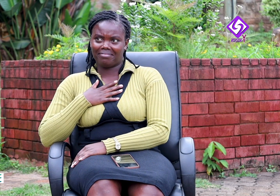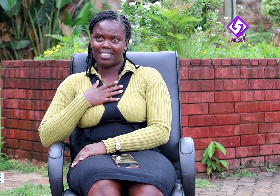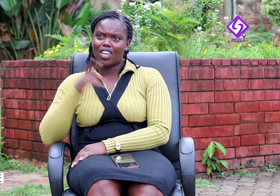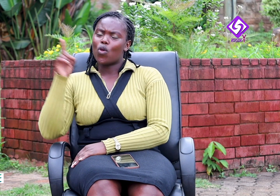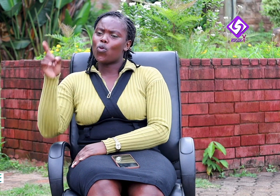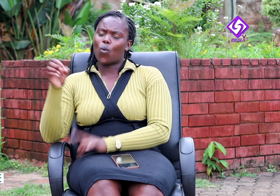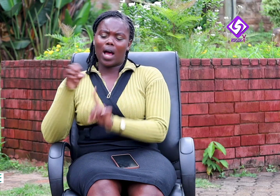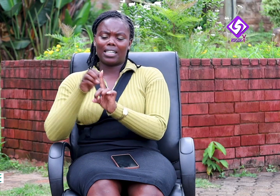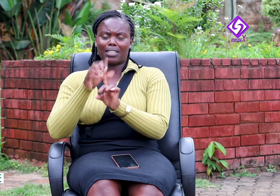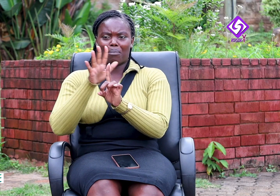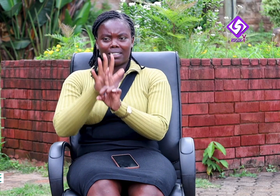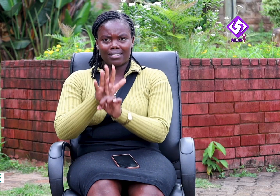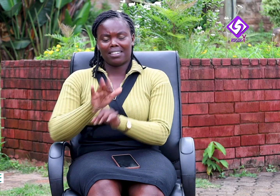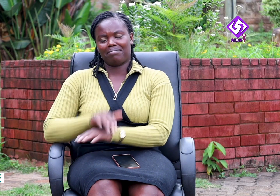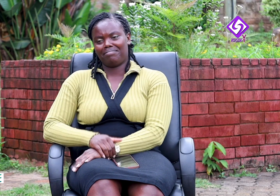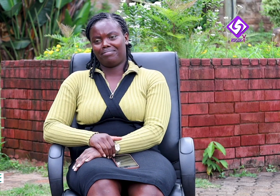To Eduarda,